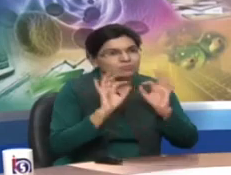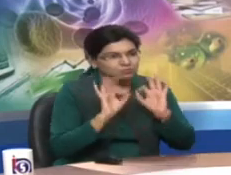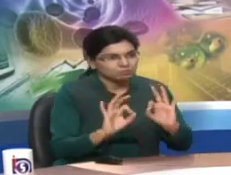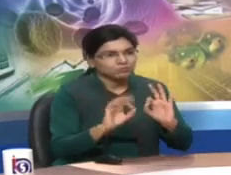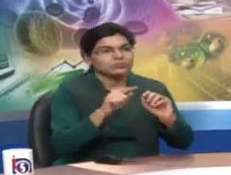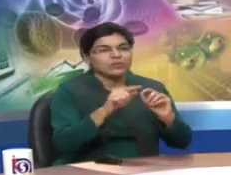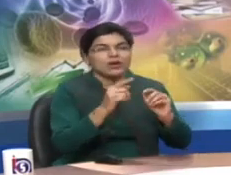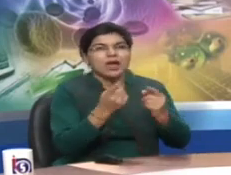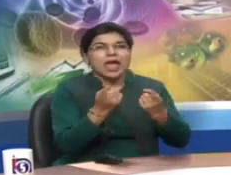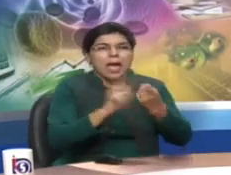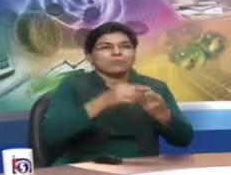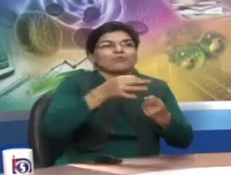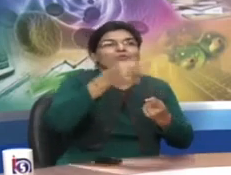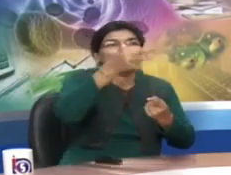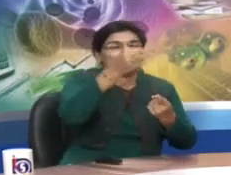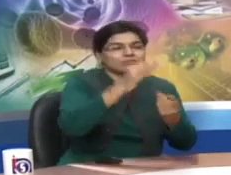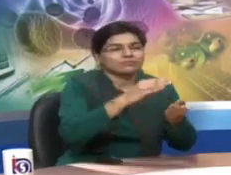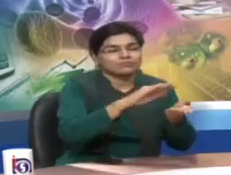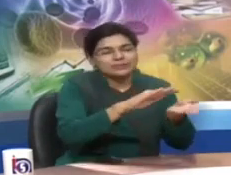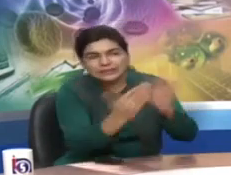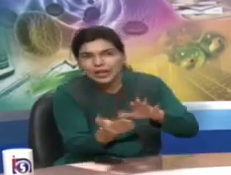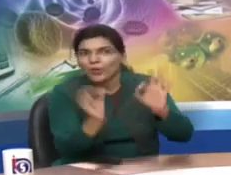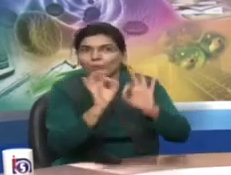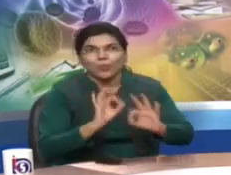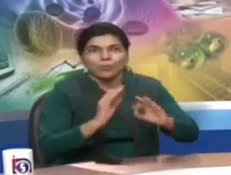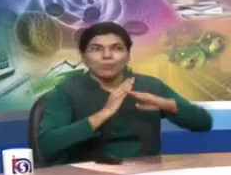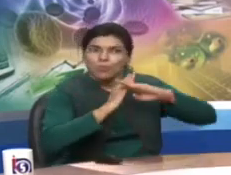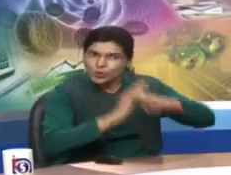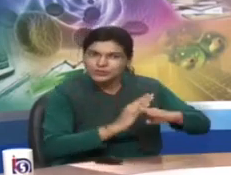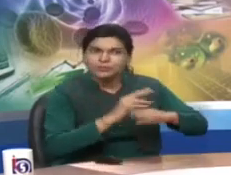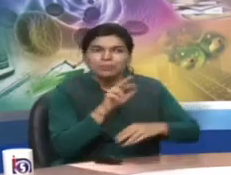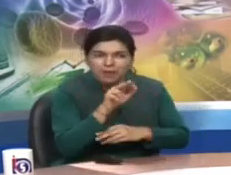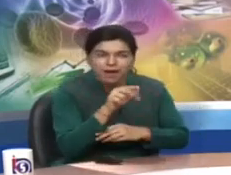So the son says we learn about pesticides, but